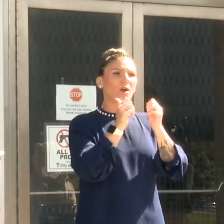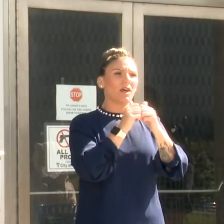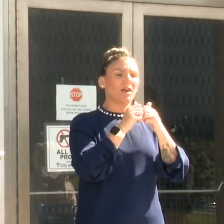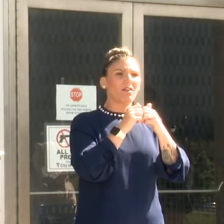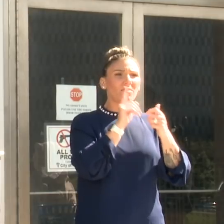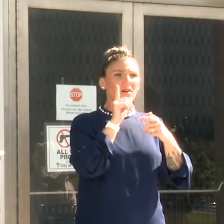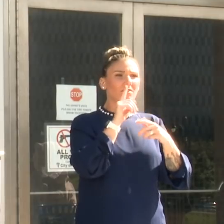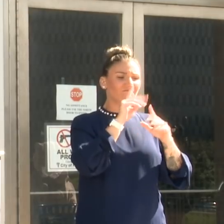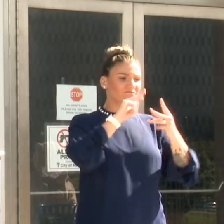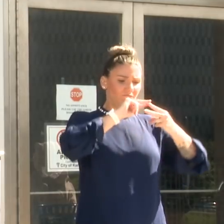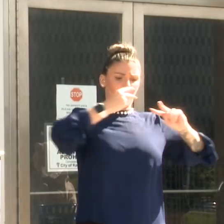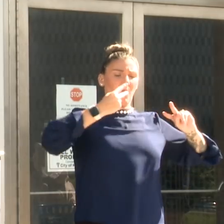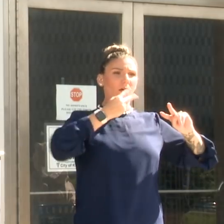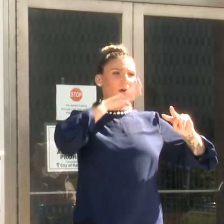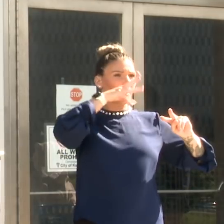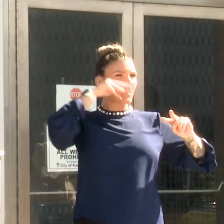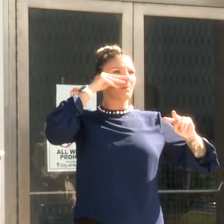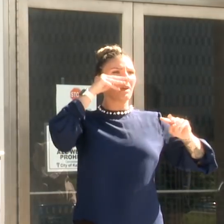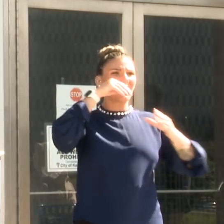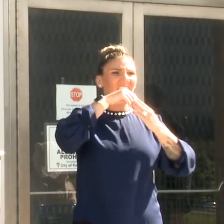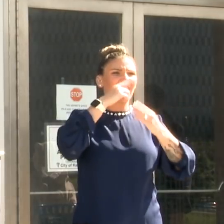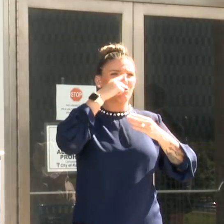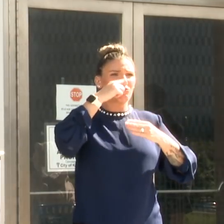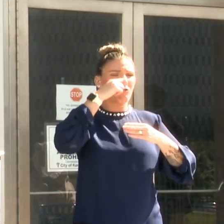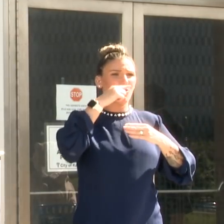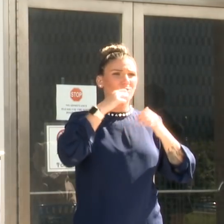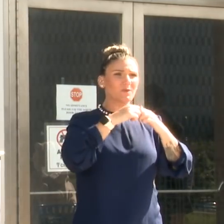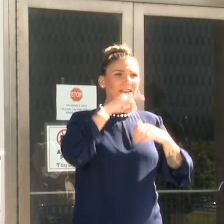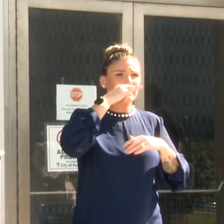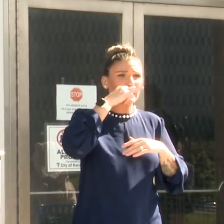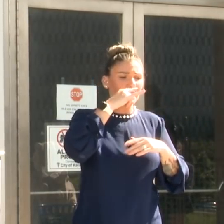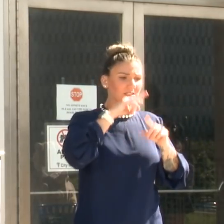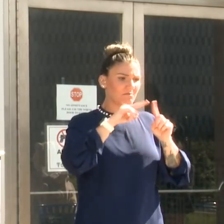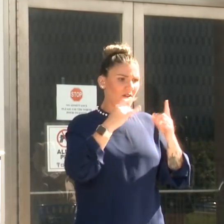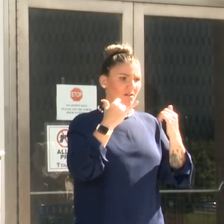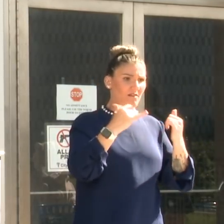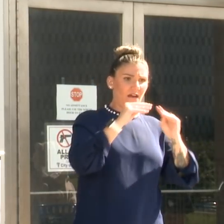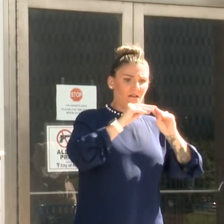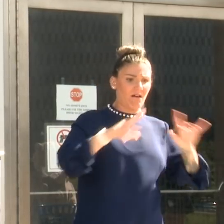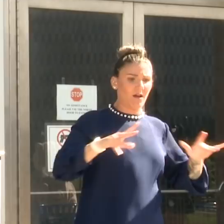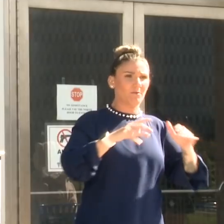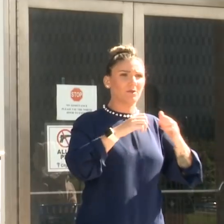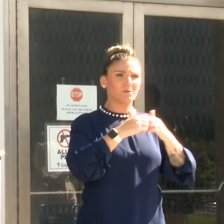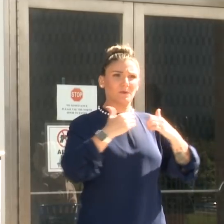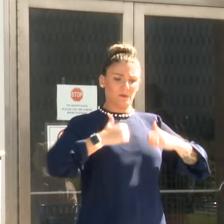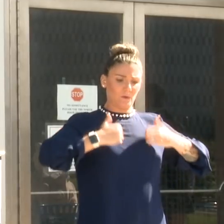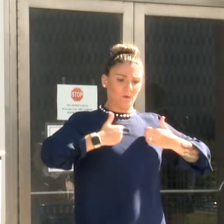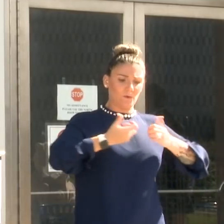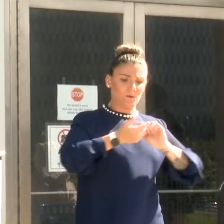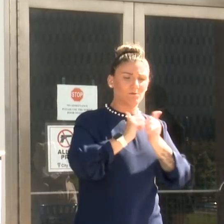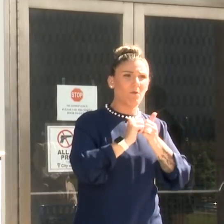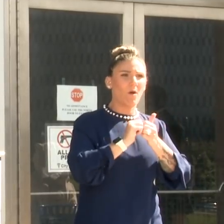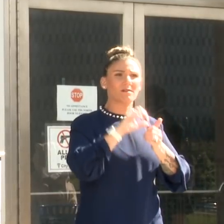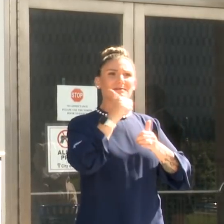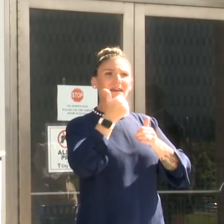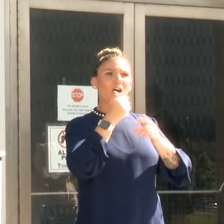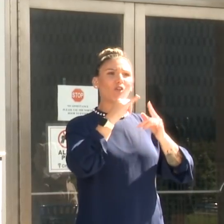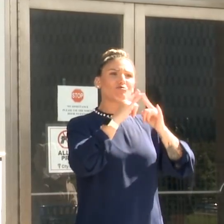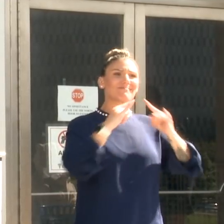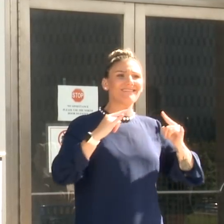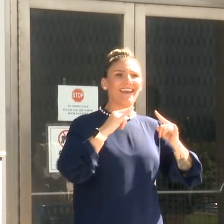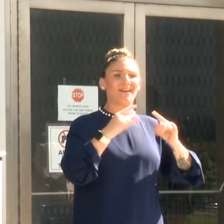kids, but we're now starting to see outbreaks in youth sports events and other youth camps across the